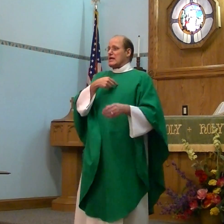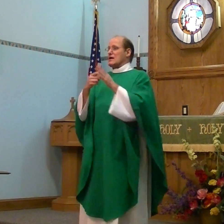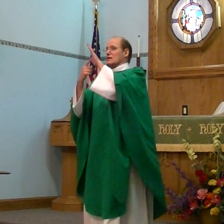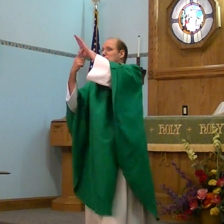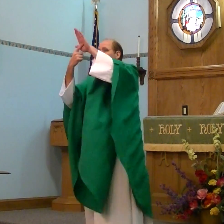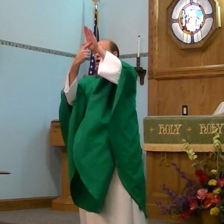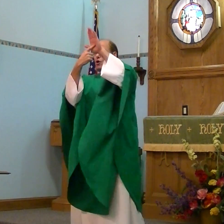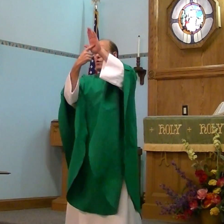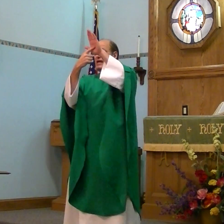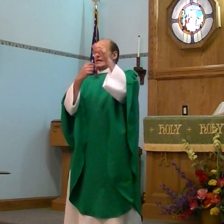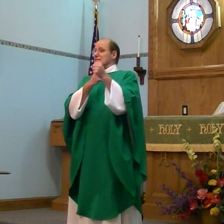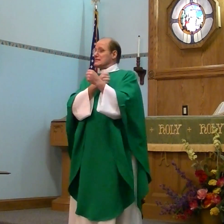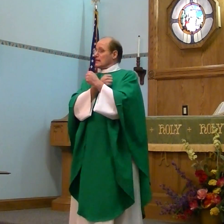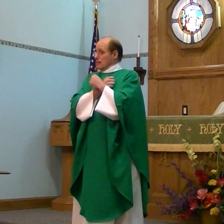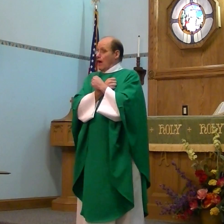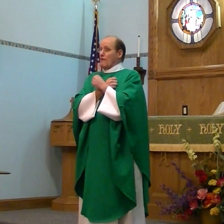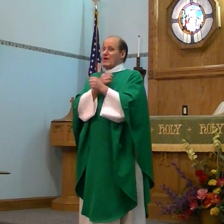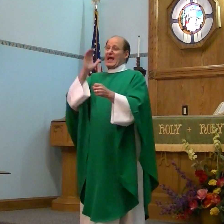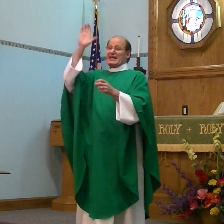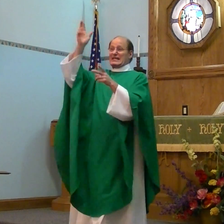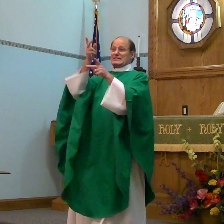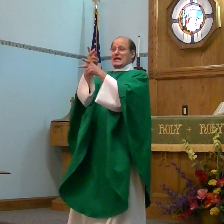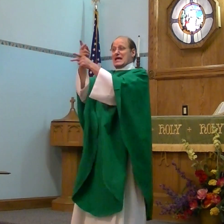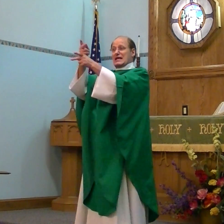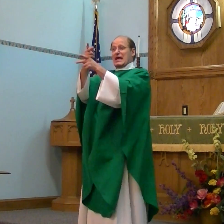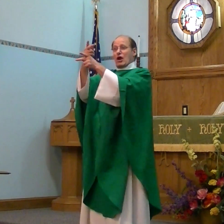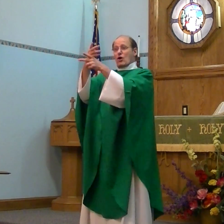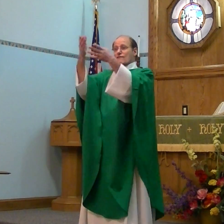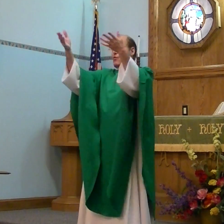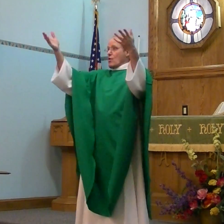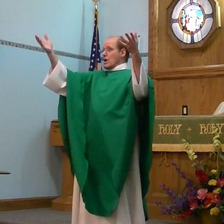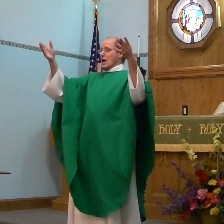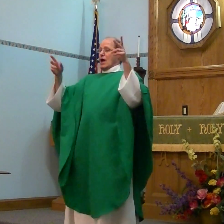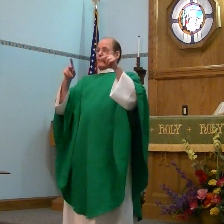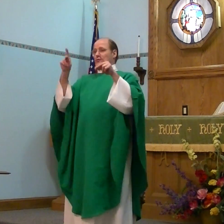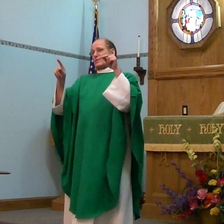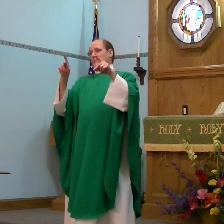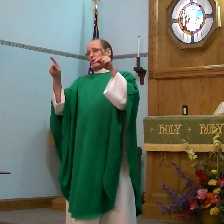show his love and his care for other people.